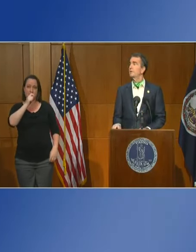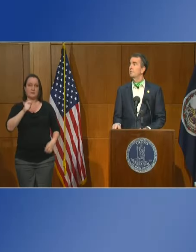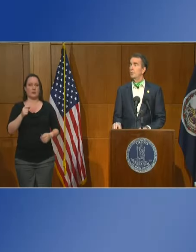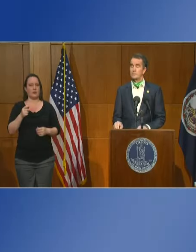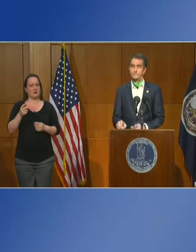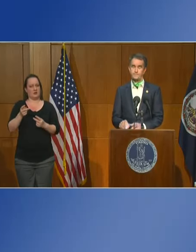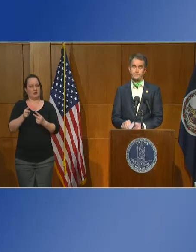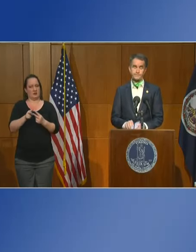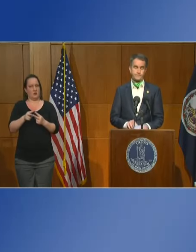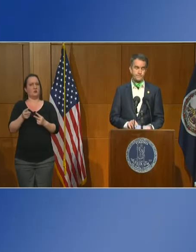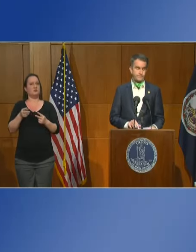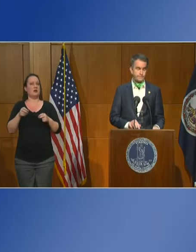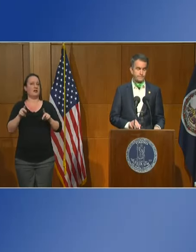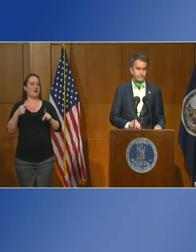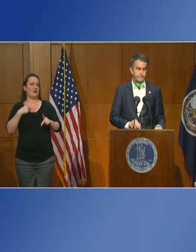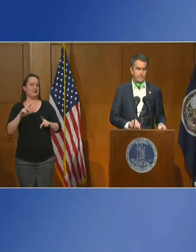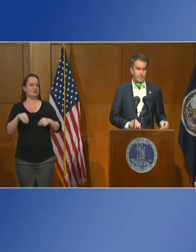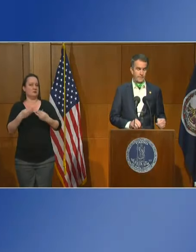to test more.